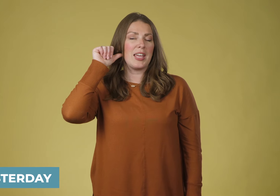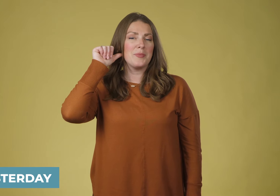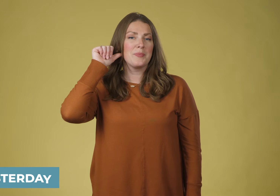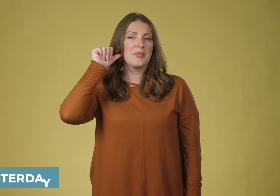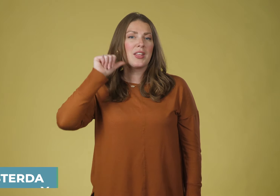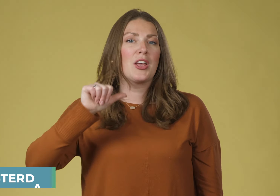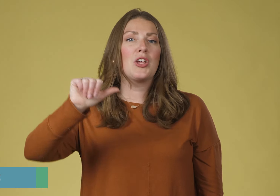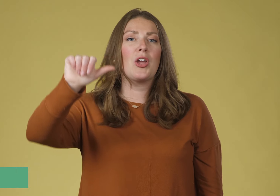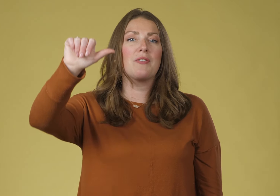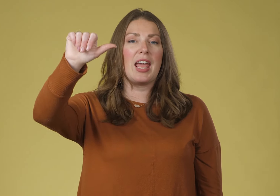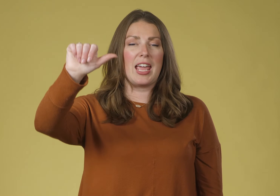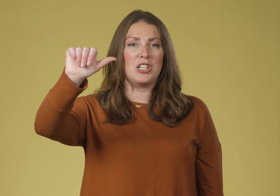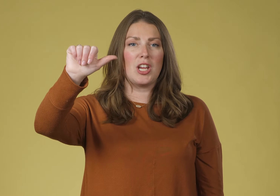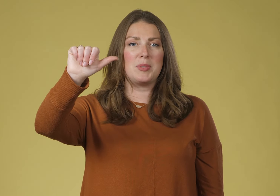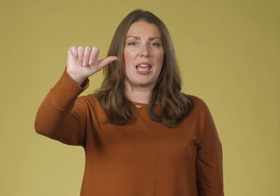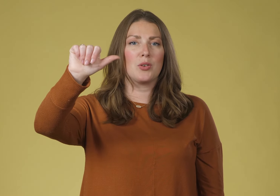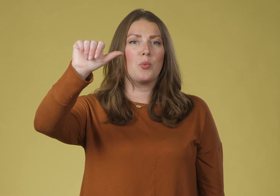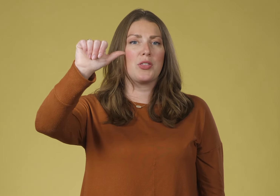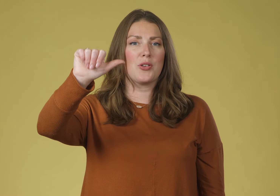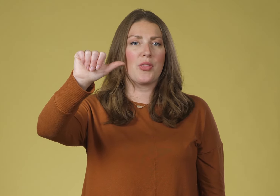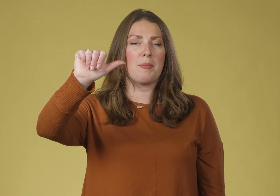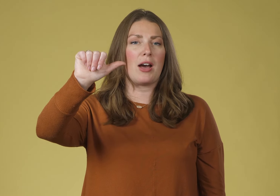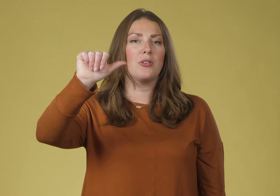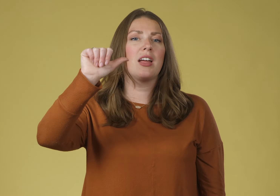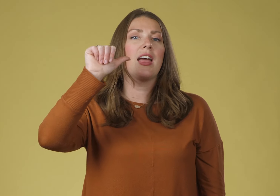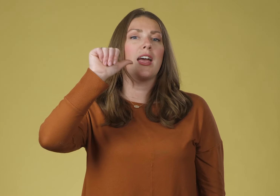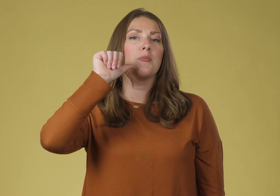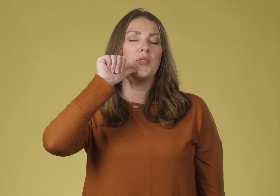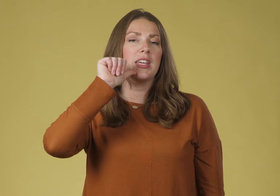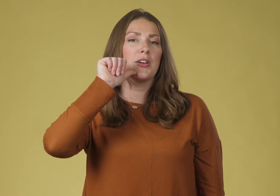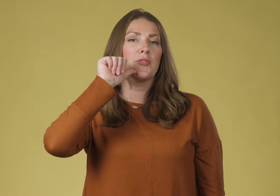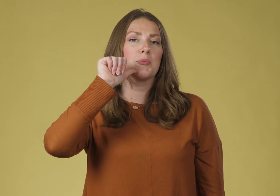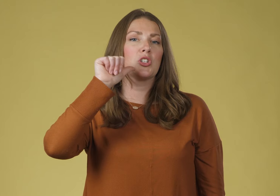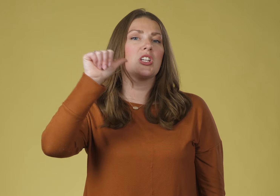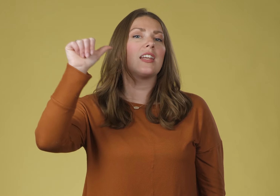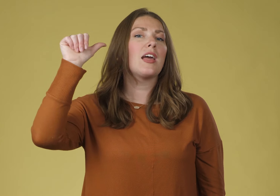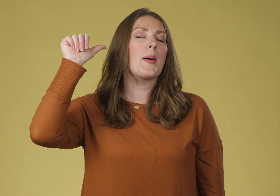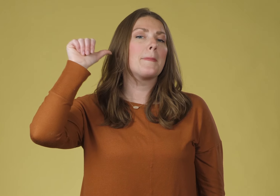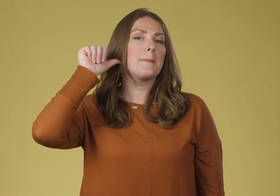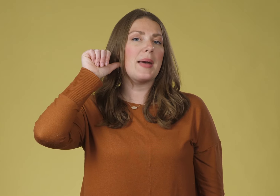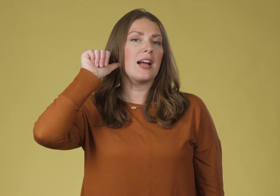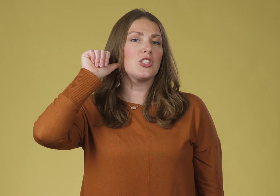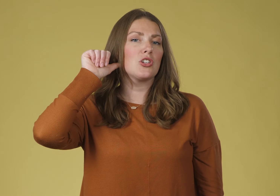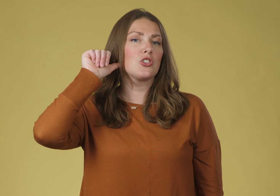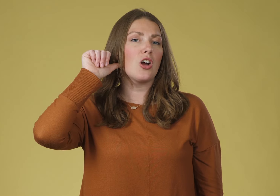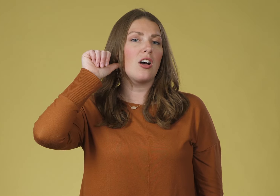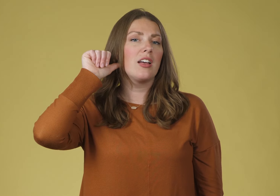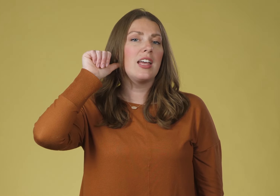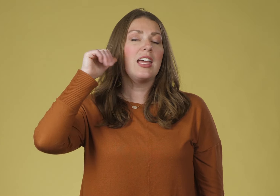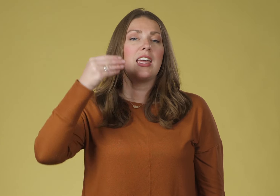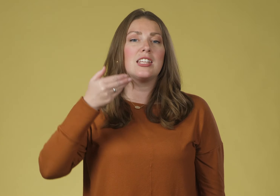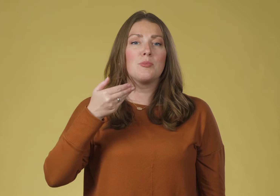Yesterday. You have an A-shaped hand with your thumb out and moving it from your chin back to your jaw. It is